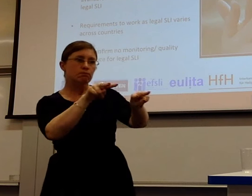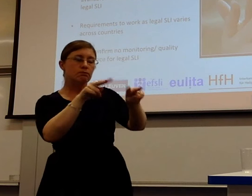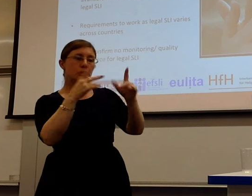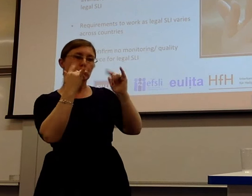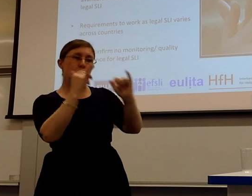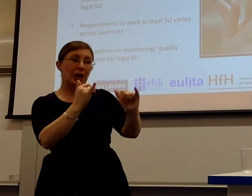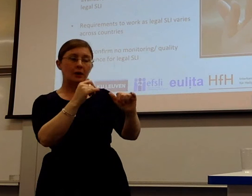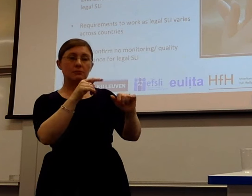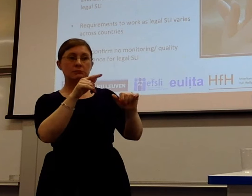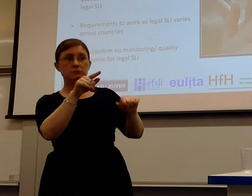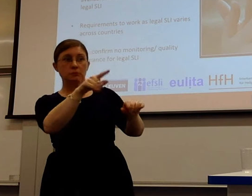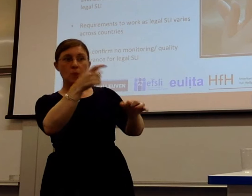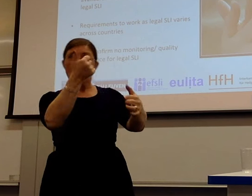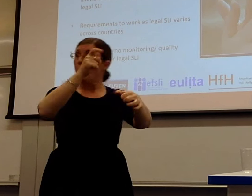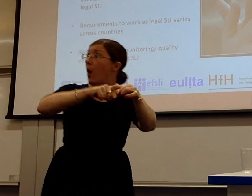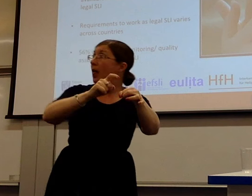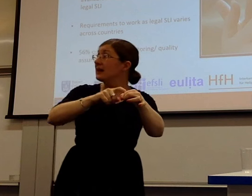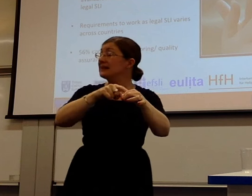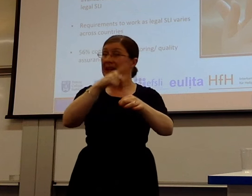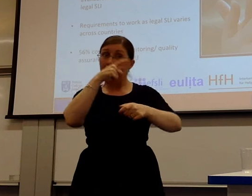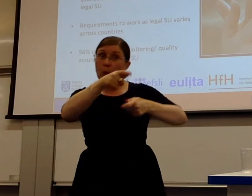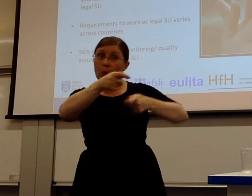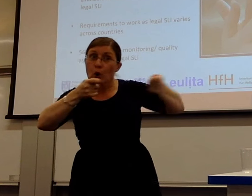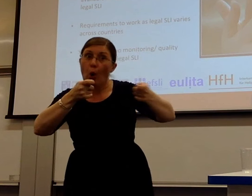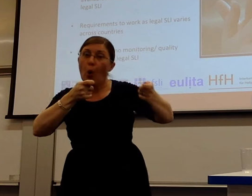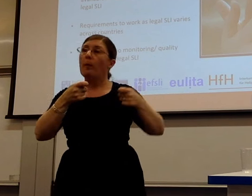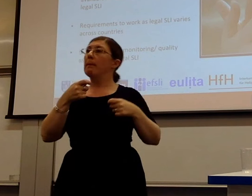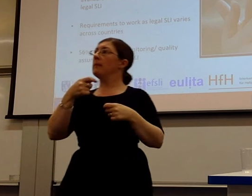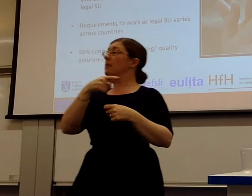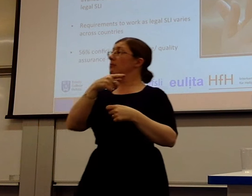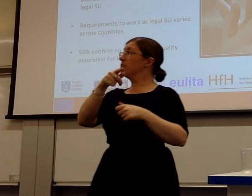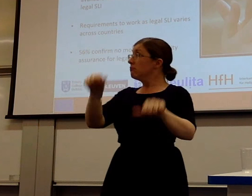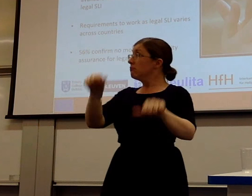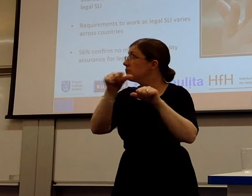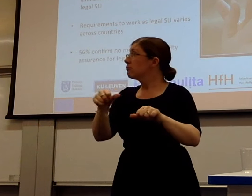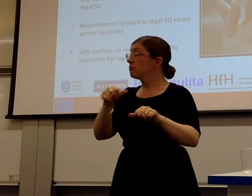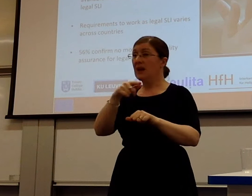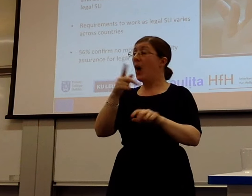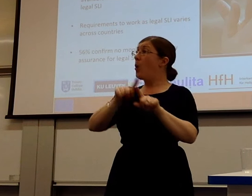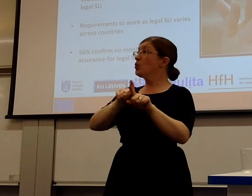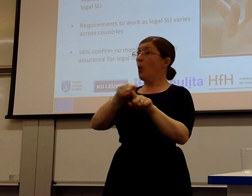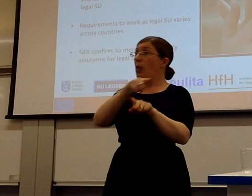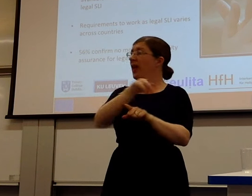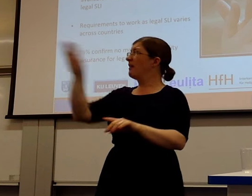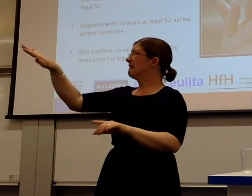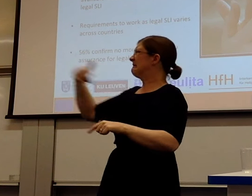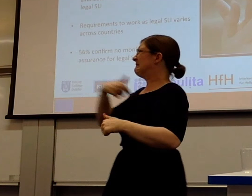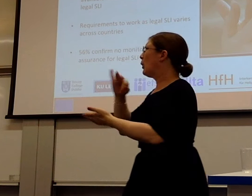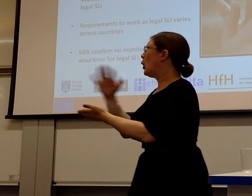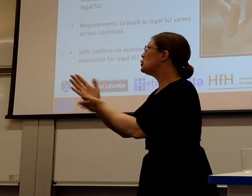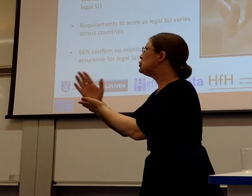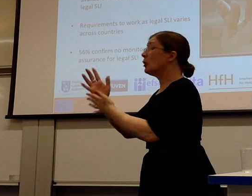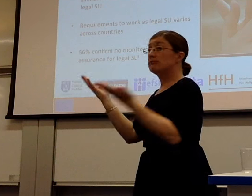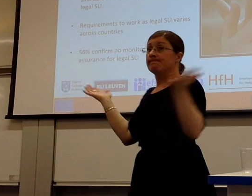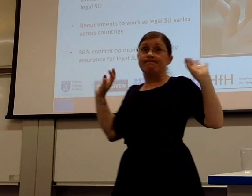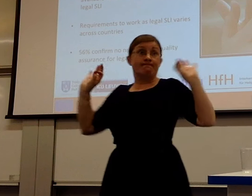there was no monitoring or system to check quality. There was no quality control whatsoever of interpreters within the court. So